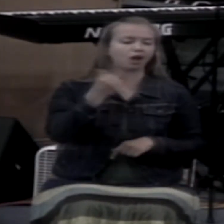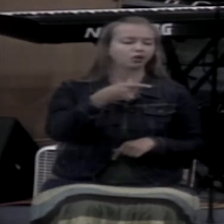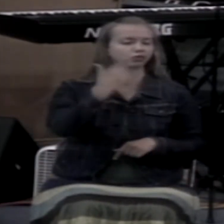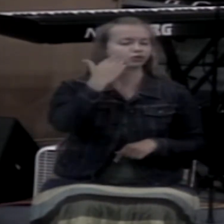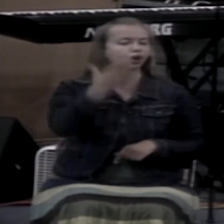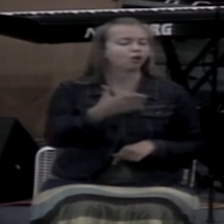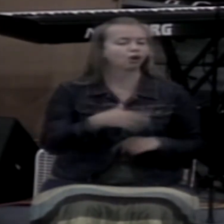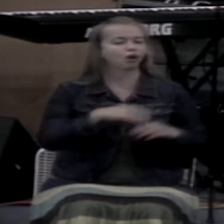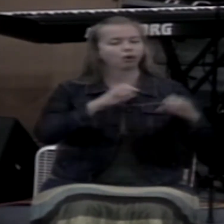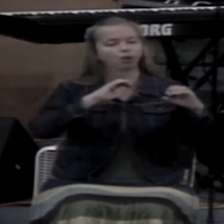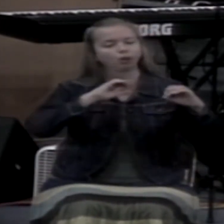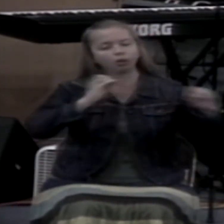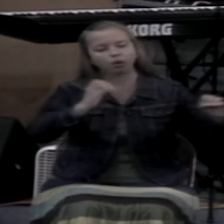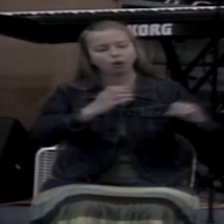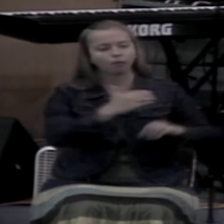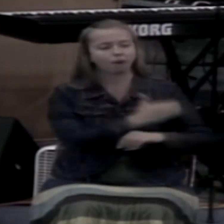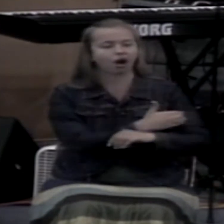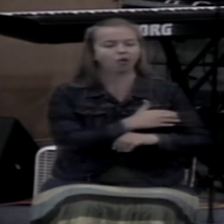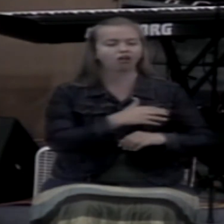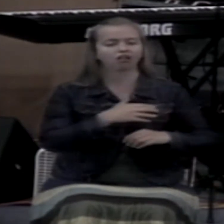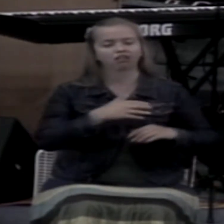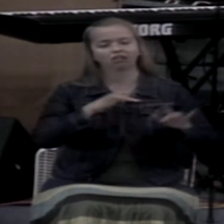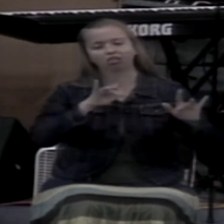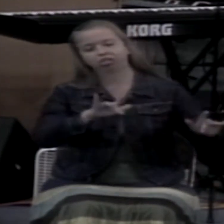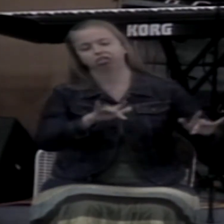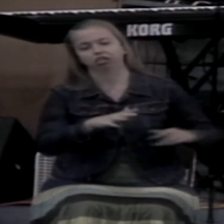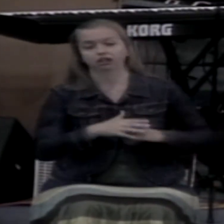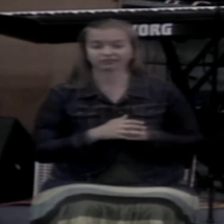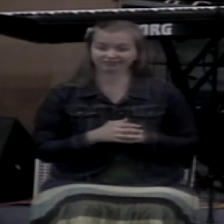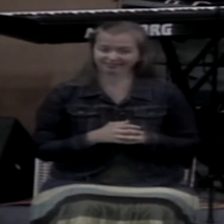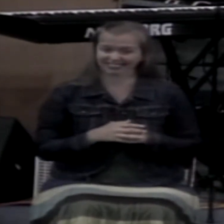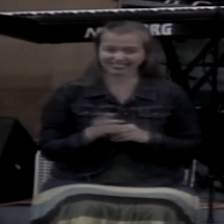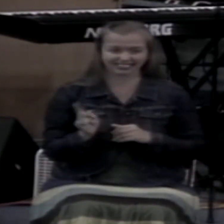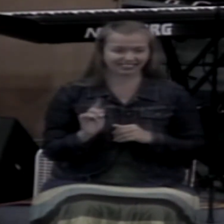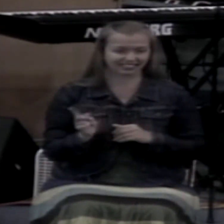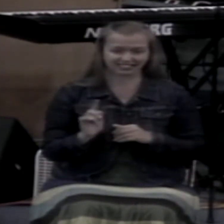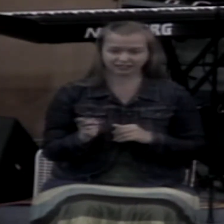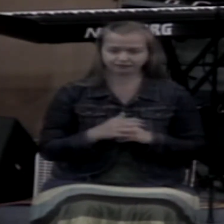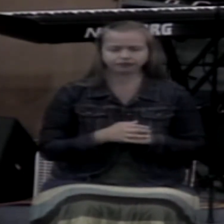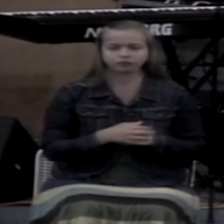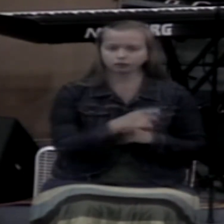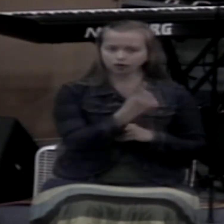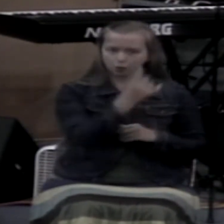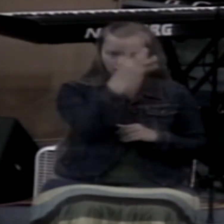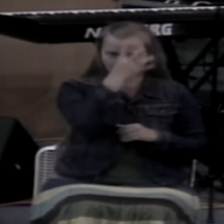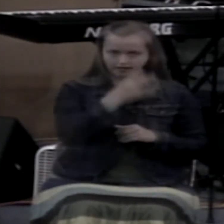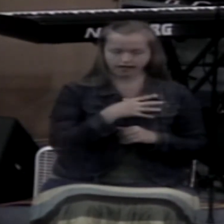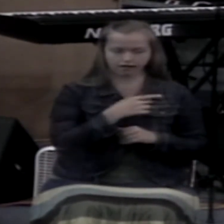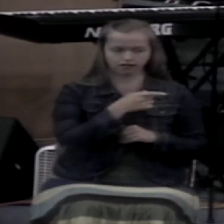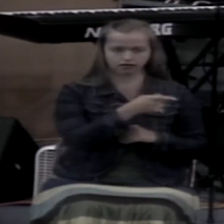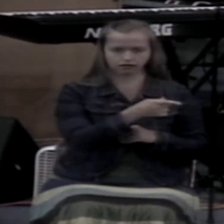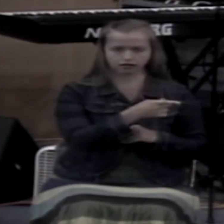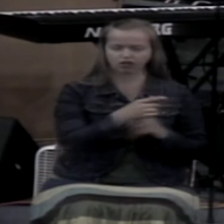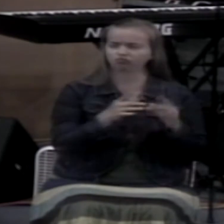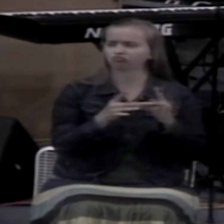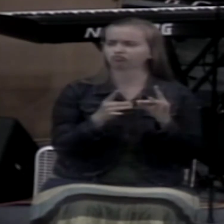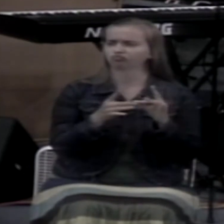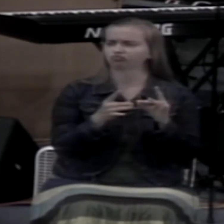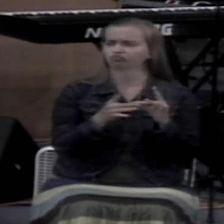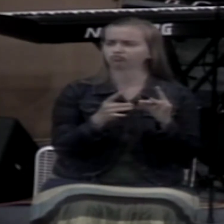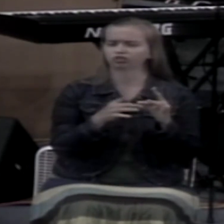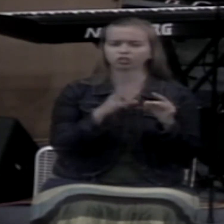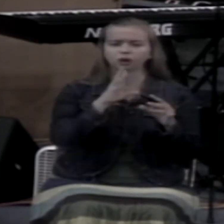And I know one man that I personally heard him say concerning someone of the denomination of the person he